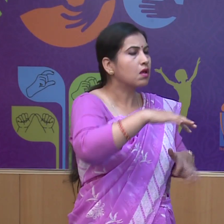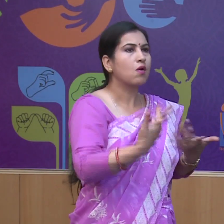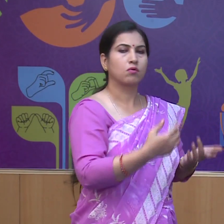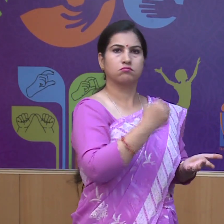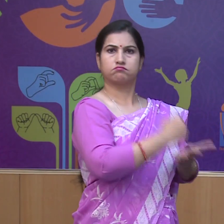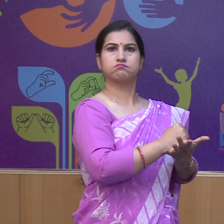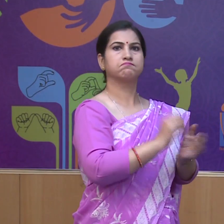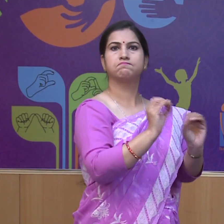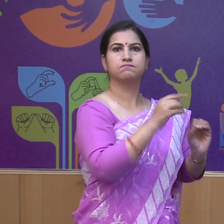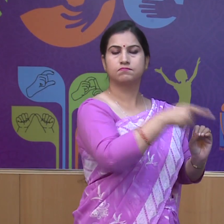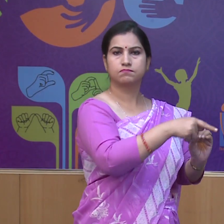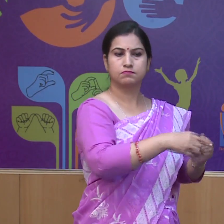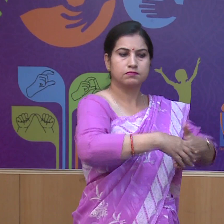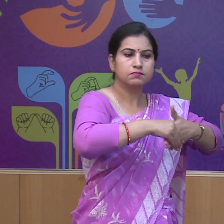of making treaties